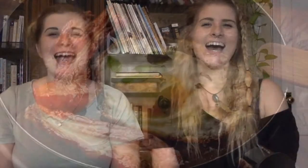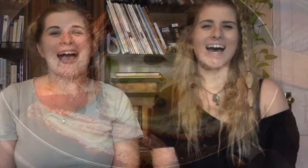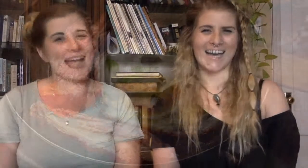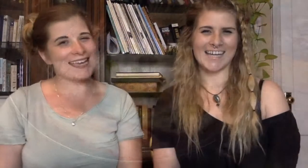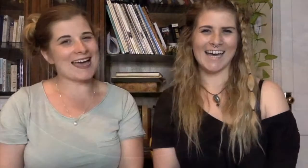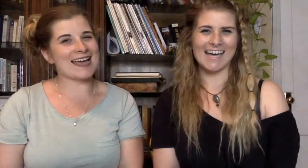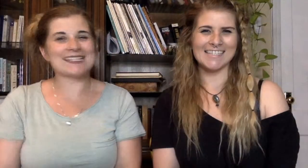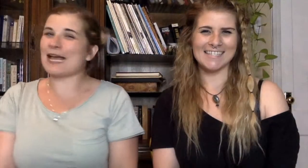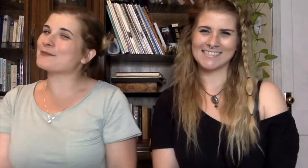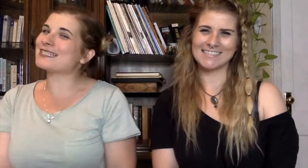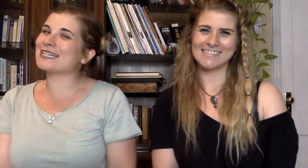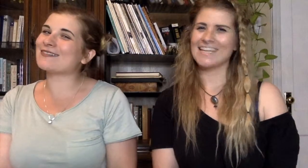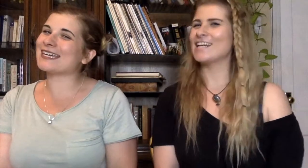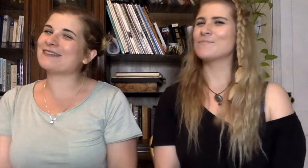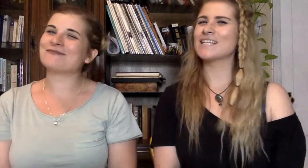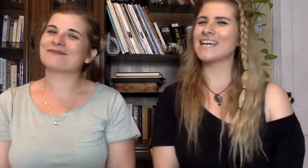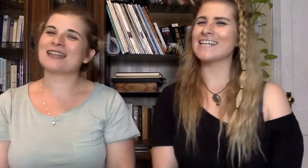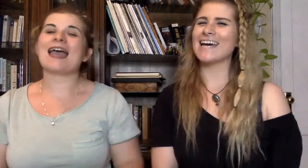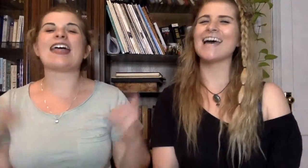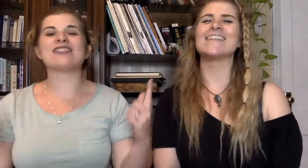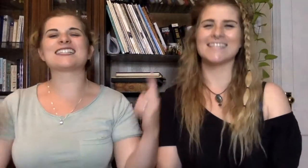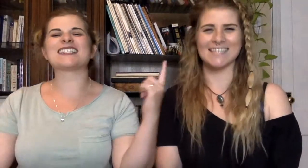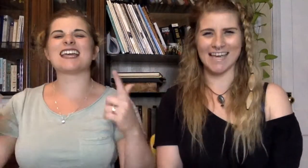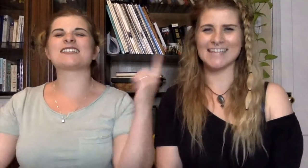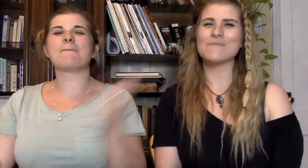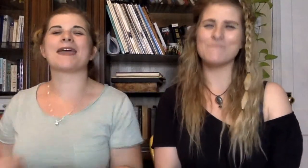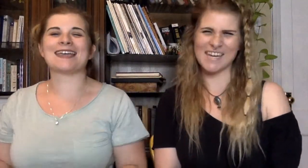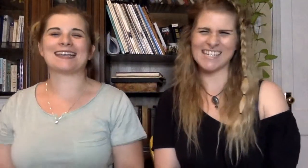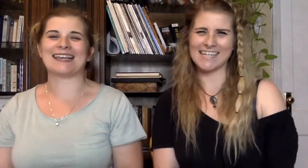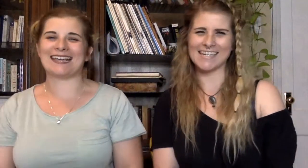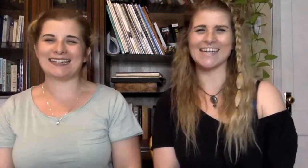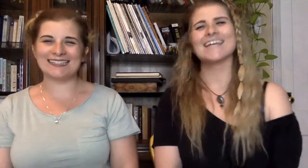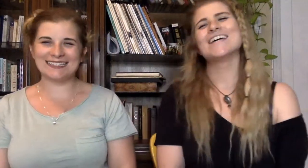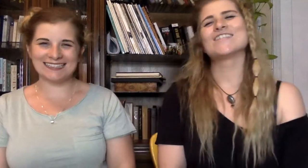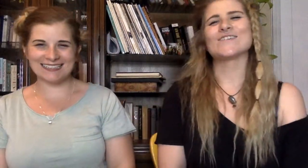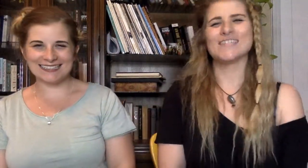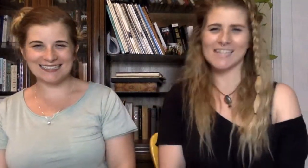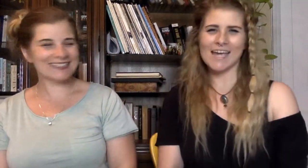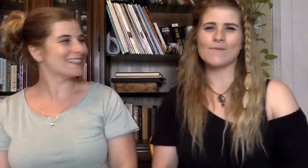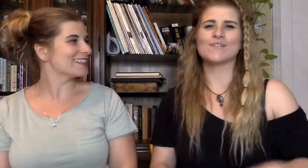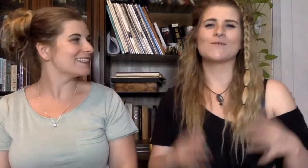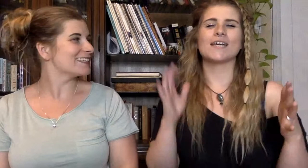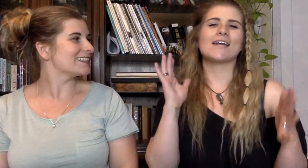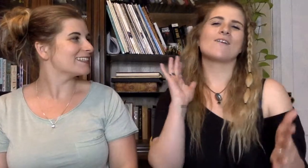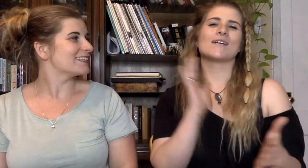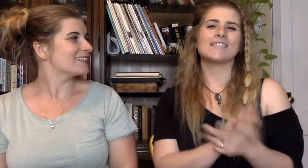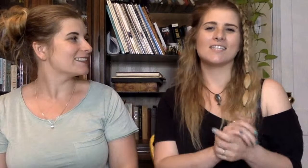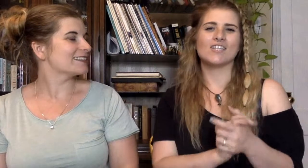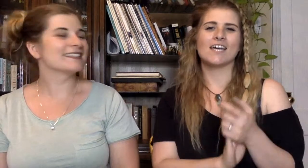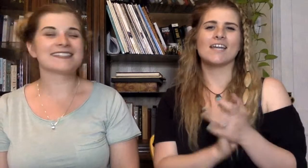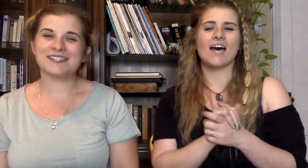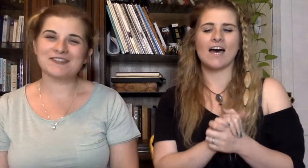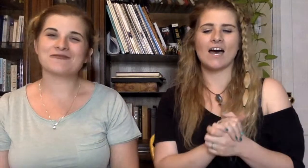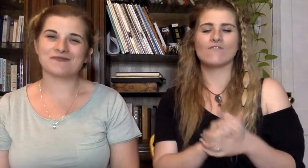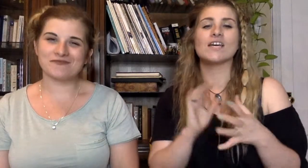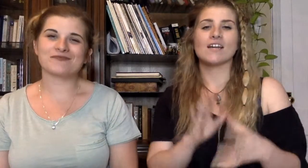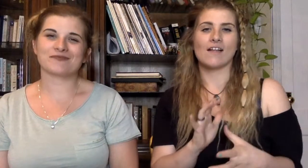morning. Hi guys, I'm Stevie. And I'm Tealana. And this is Eggs and Bakey. So today we're doing a rendition of Colors